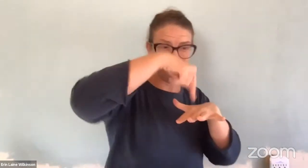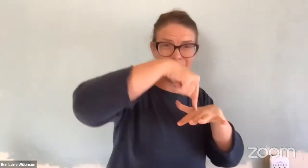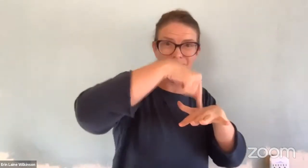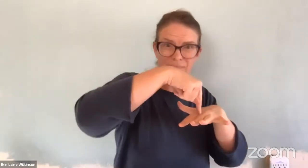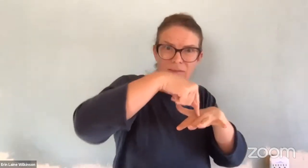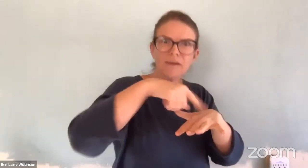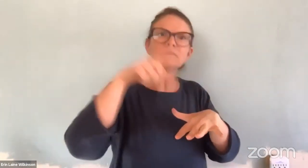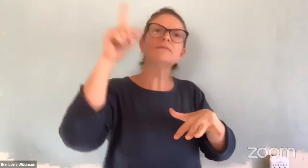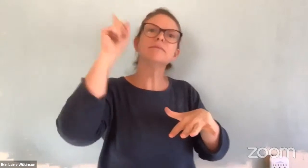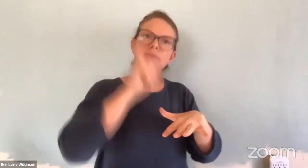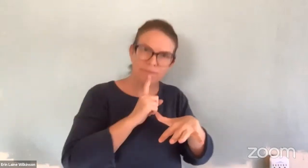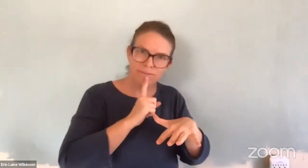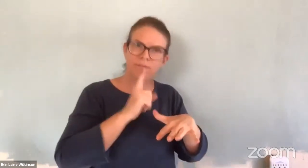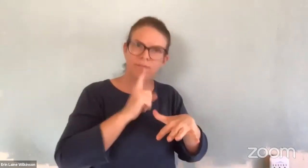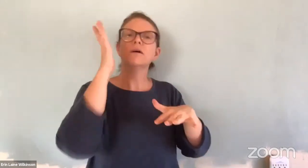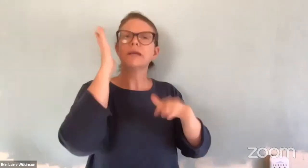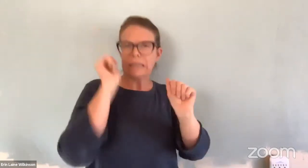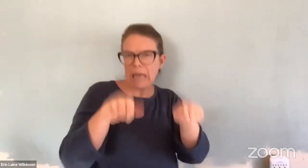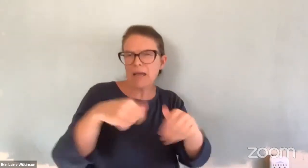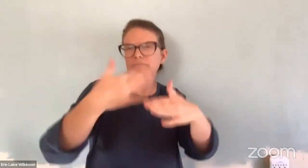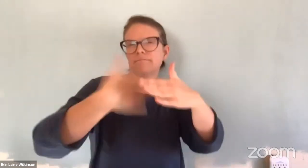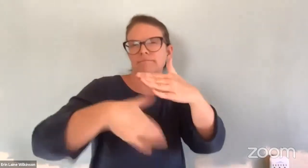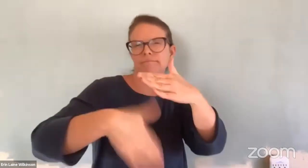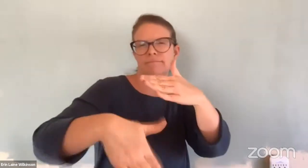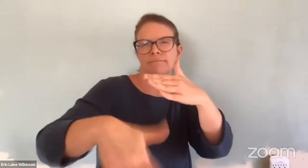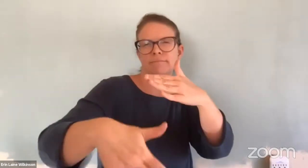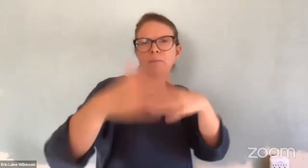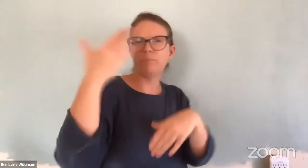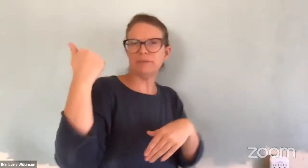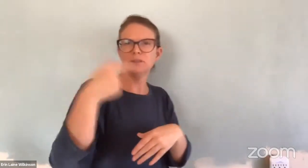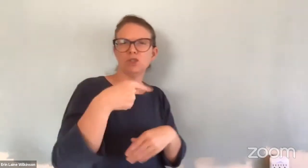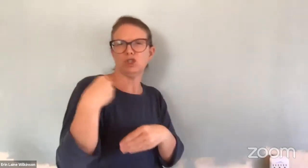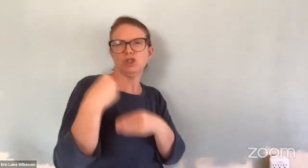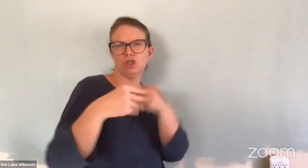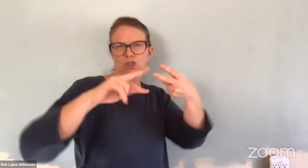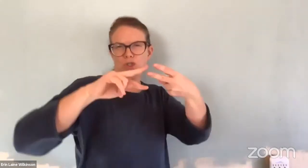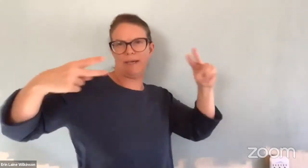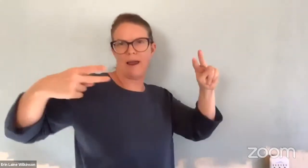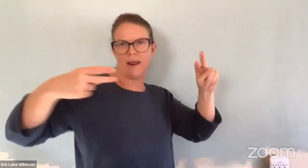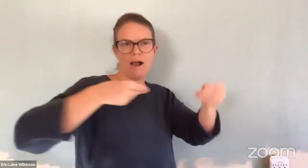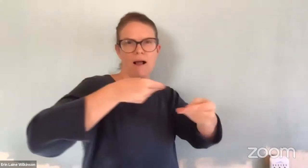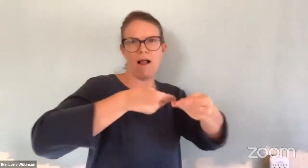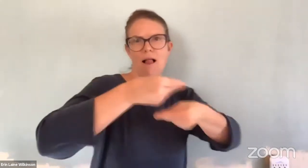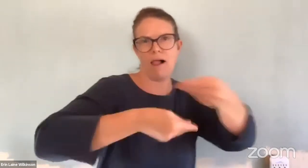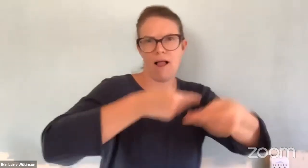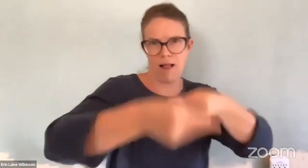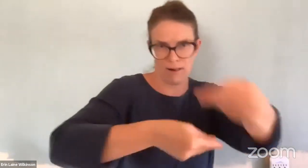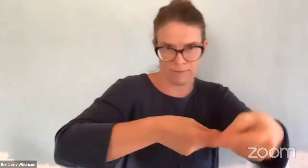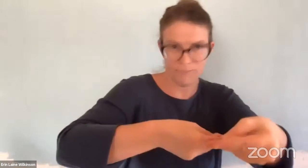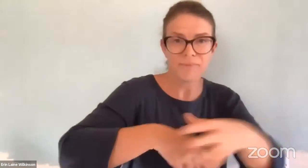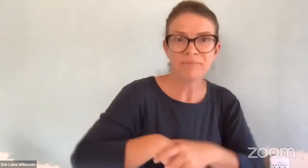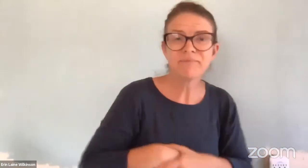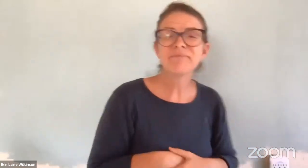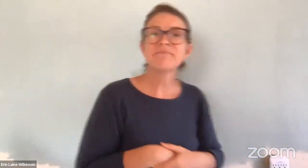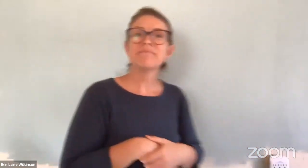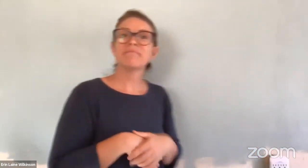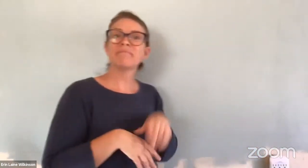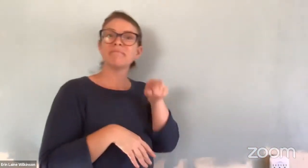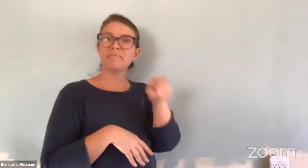because of that, schools for the deaf could even bring in more deaf children. And so there was that